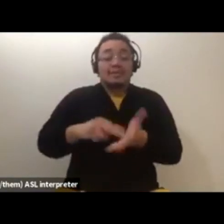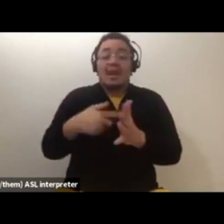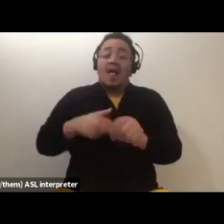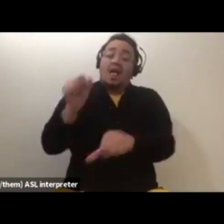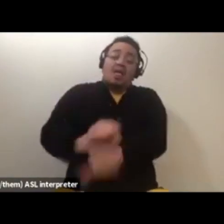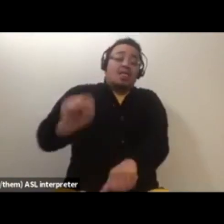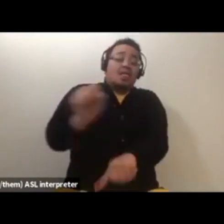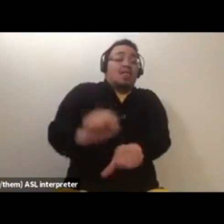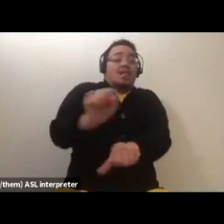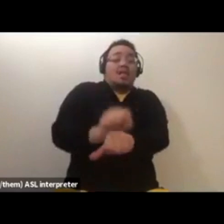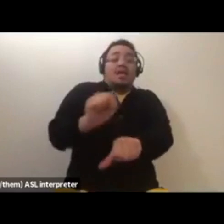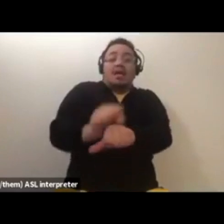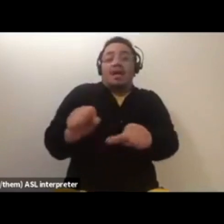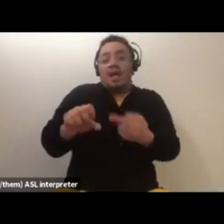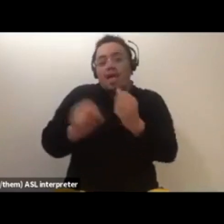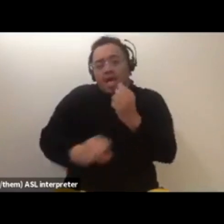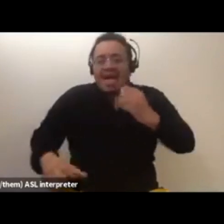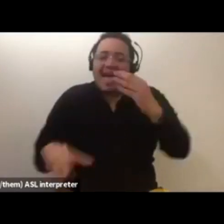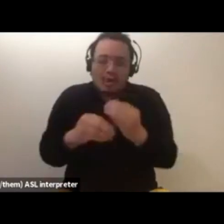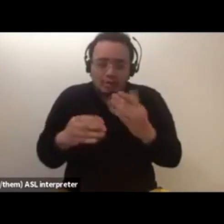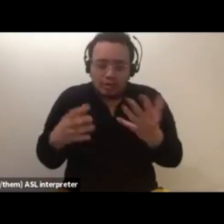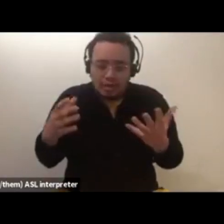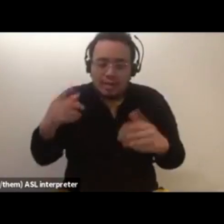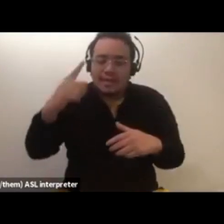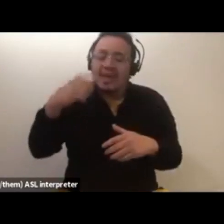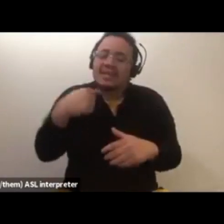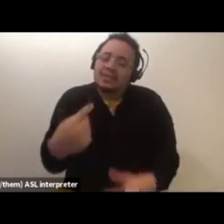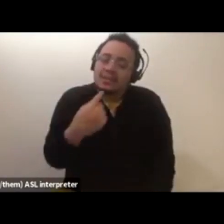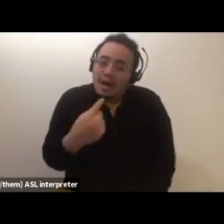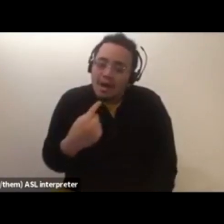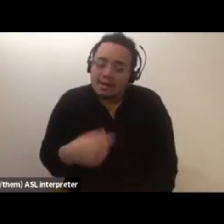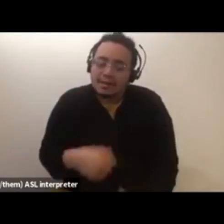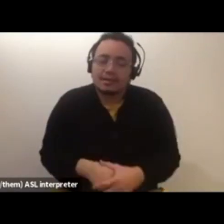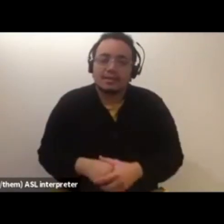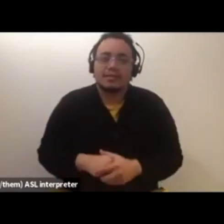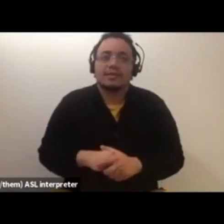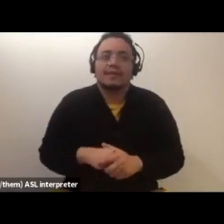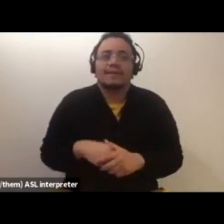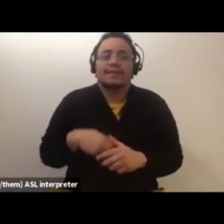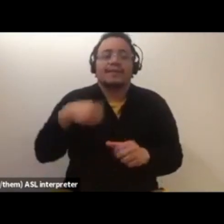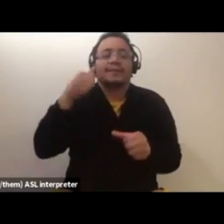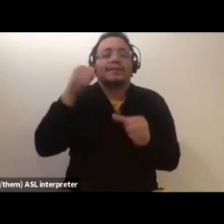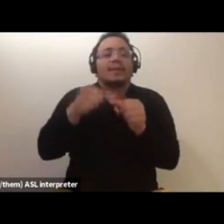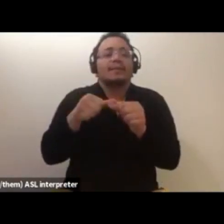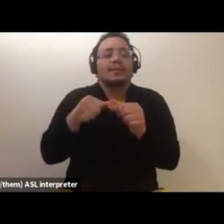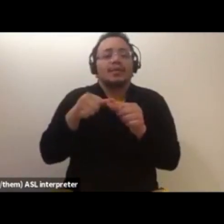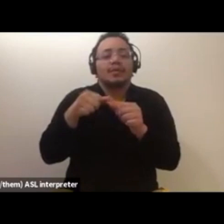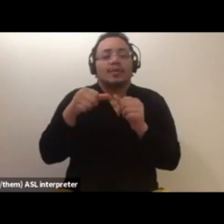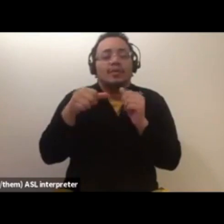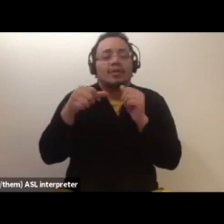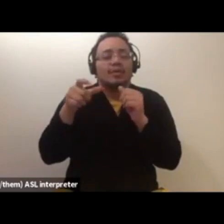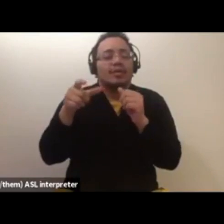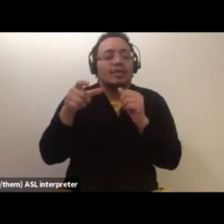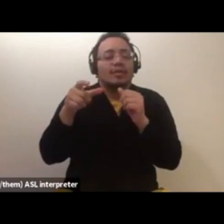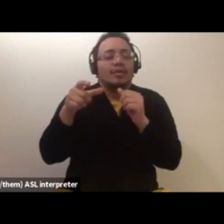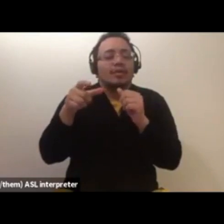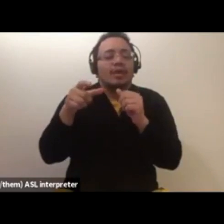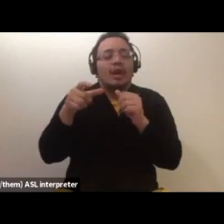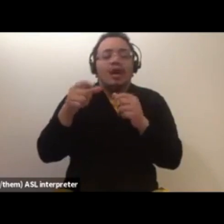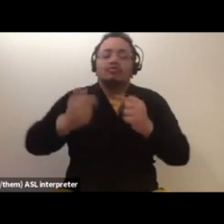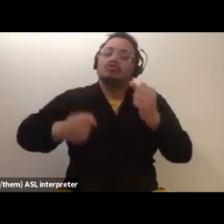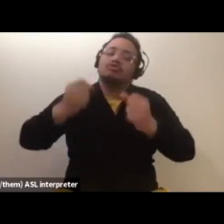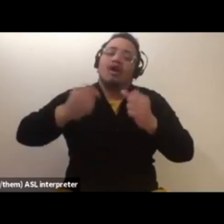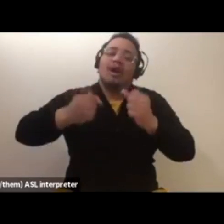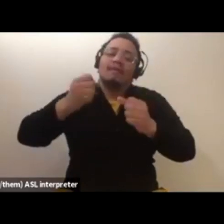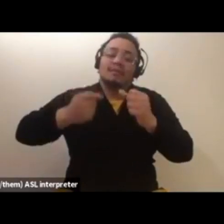sucks, right? It's just like I've gone into stores, or I've gotten pulled over one time. You know, I think I was going a little bit over the speed limit, and I